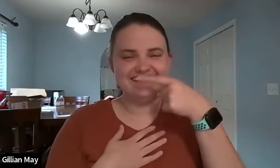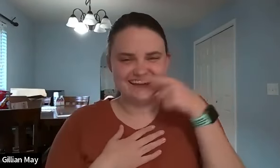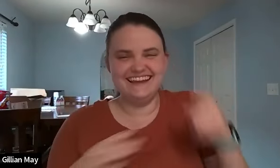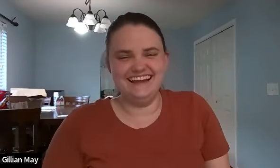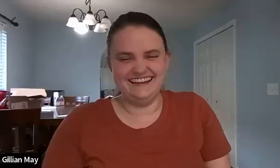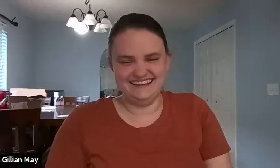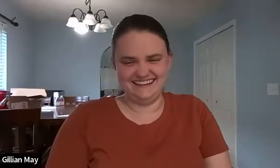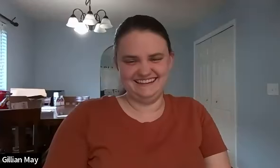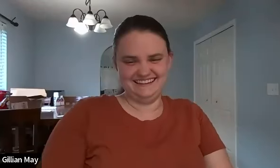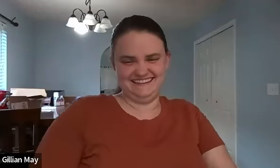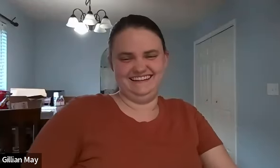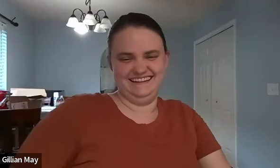Hearing.